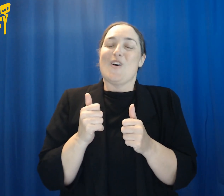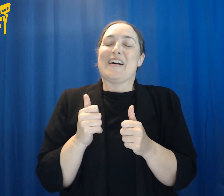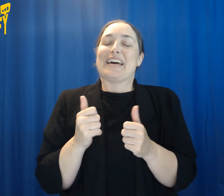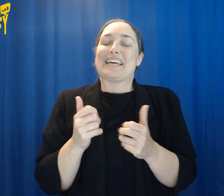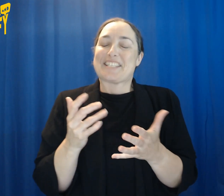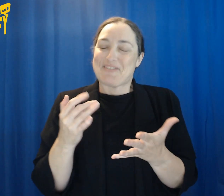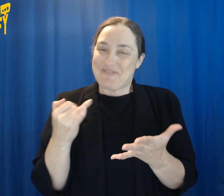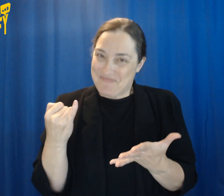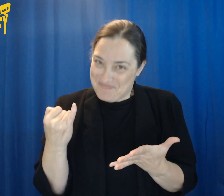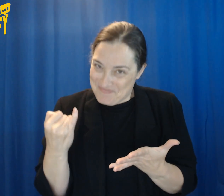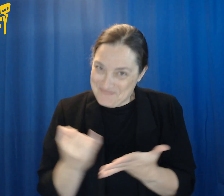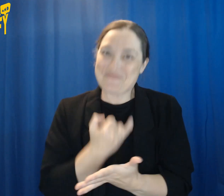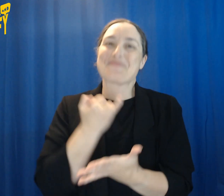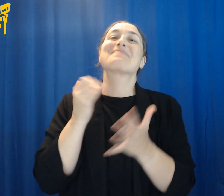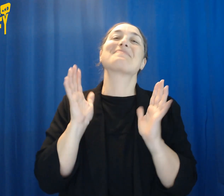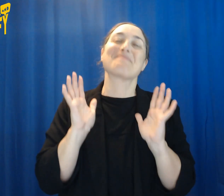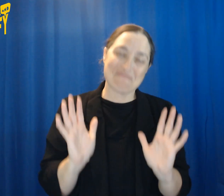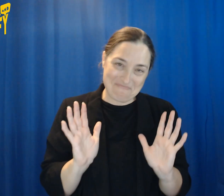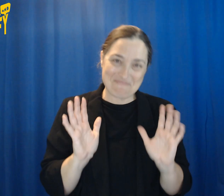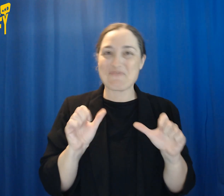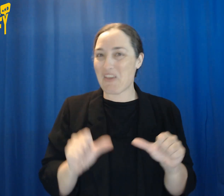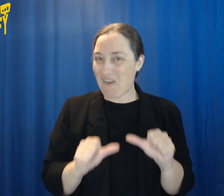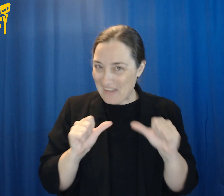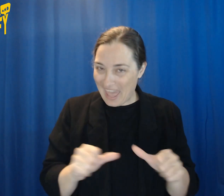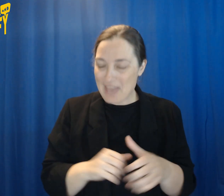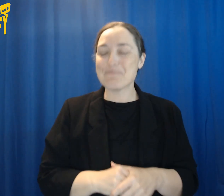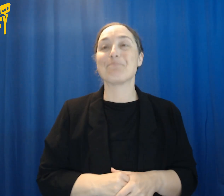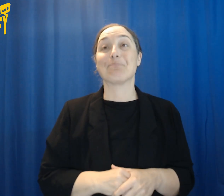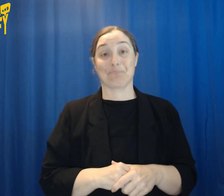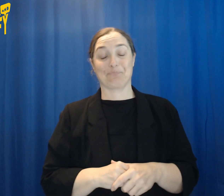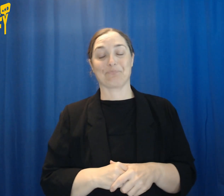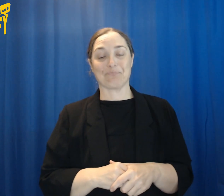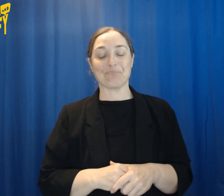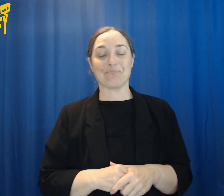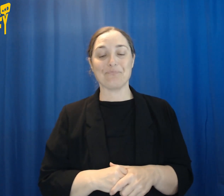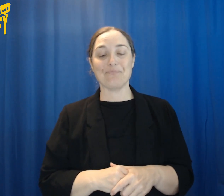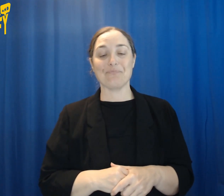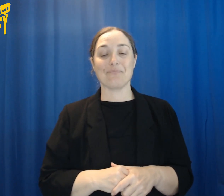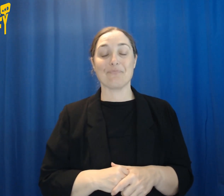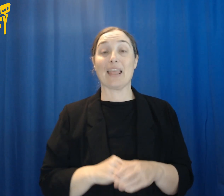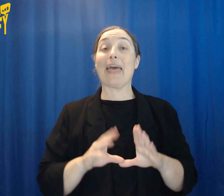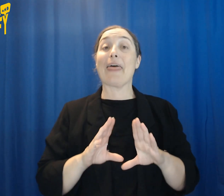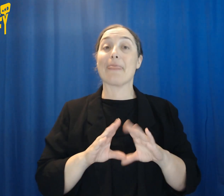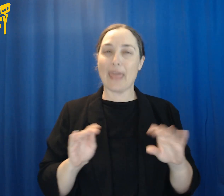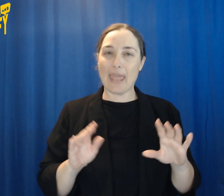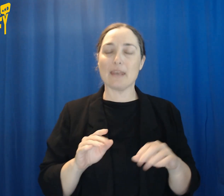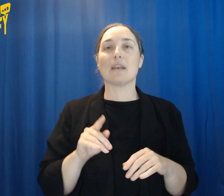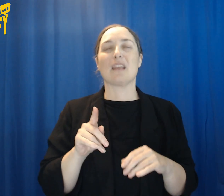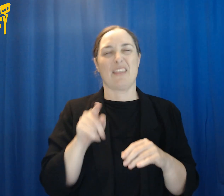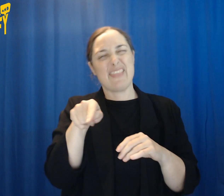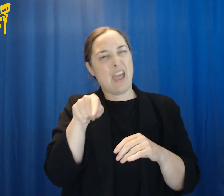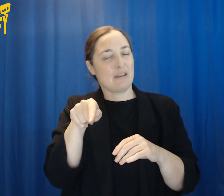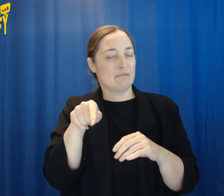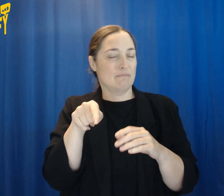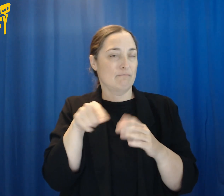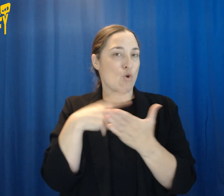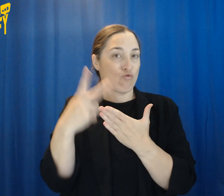get me through the threshold. So anyway, the Next Chapter is a program that if you win it, you get